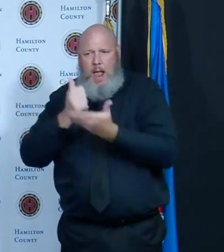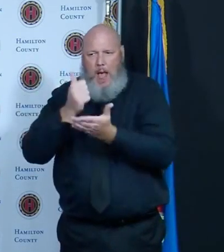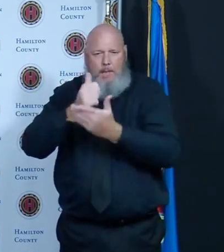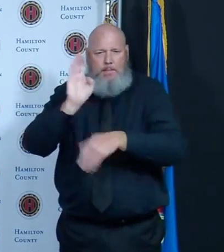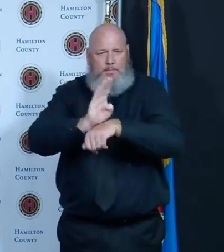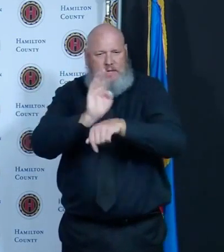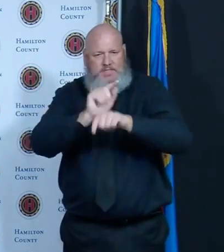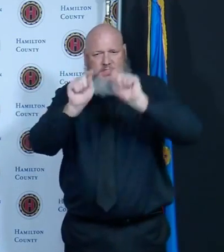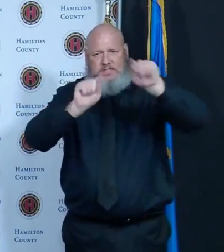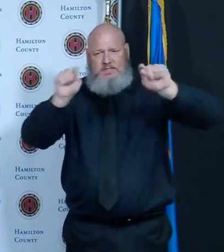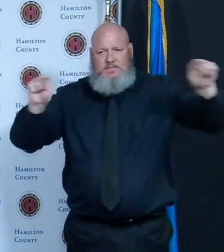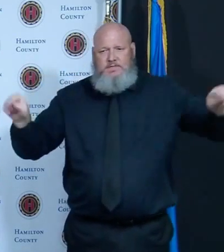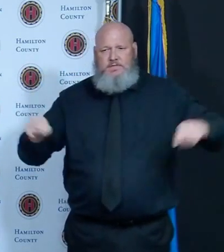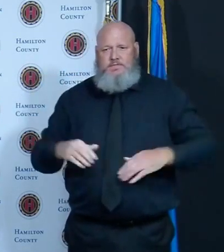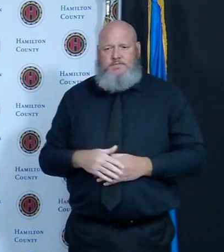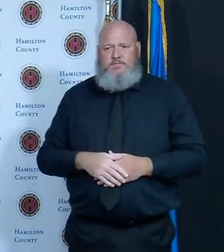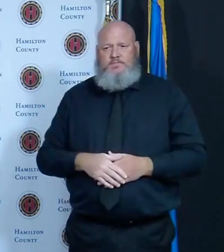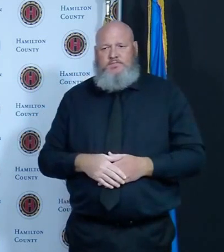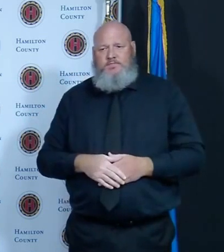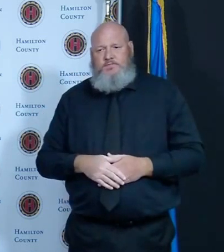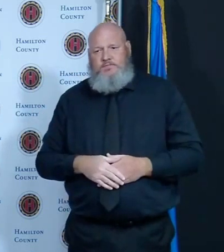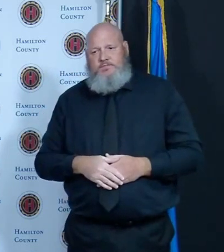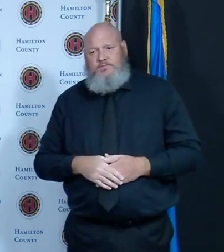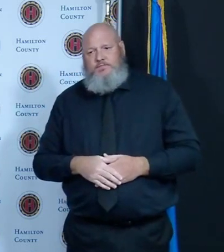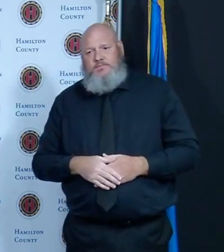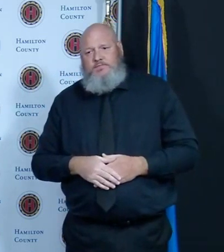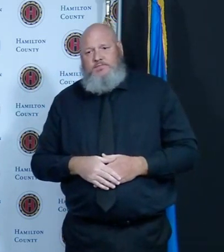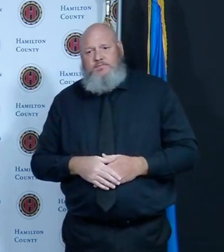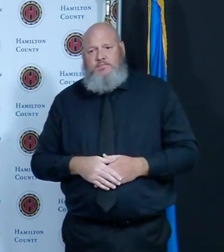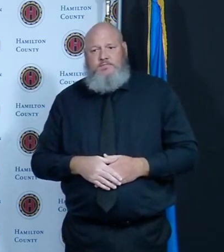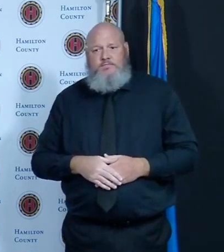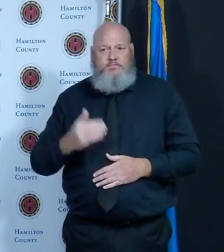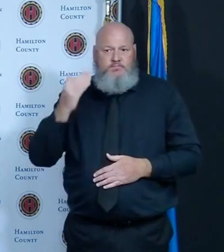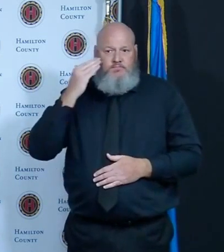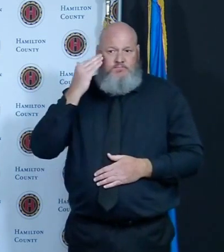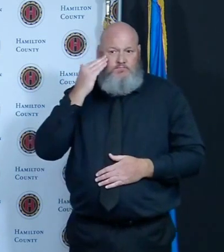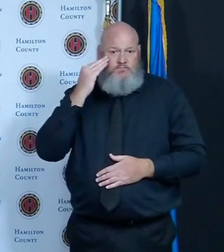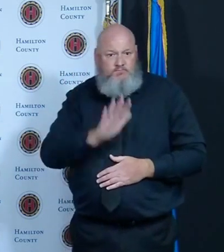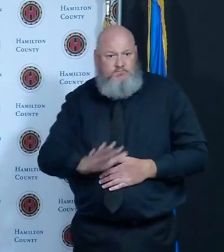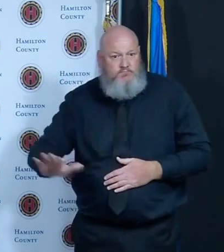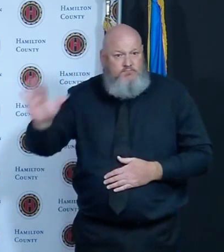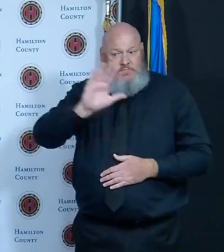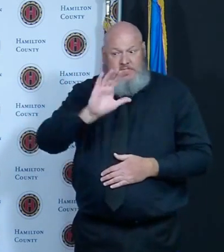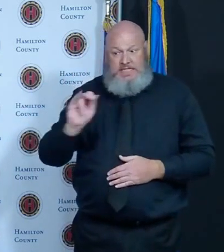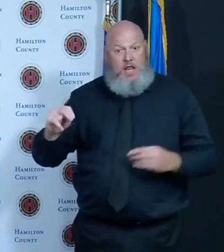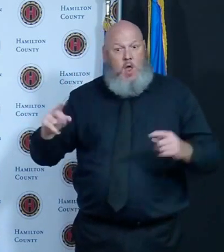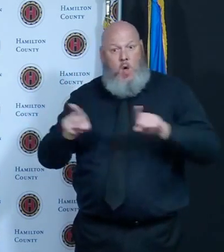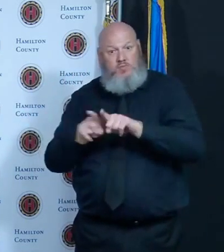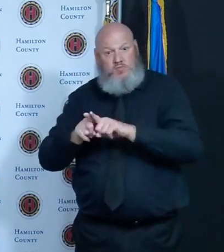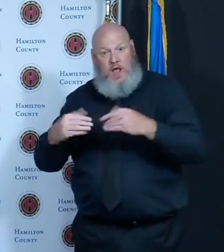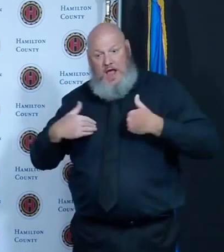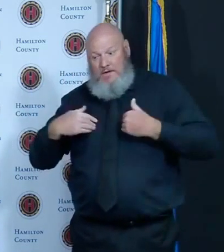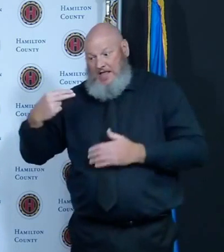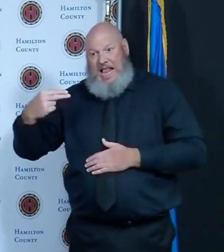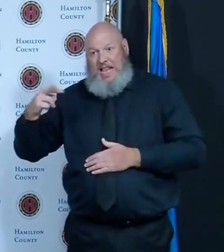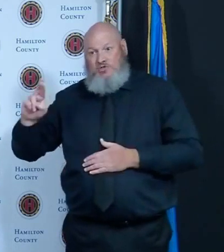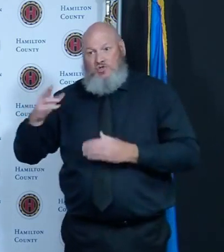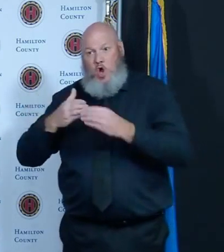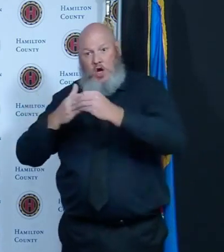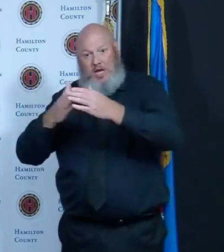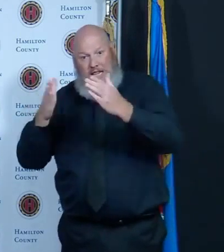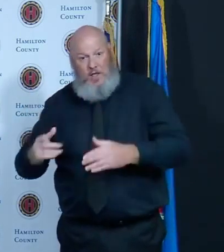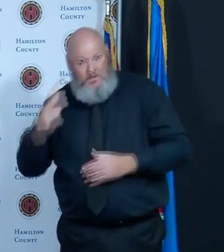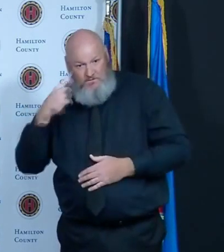Cincinnati Foundation, Michelman, the Cincinnati Symphony Orchestra, and the Cincinnati Zoo, shared their